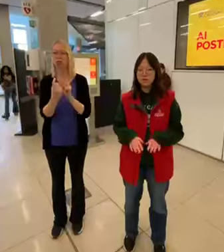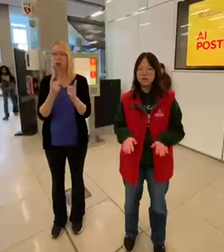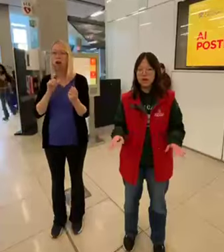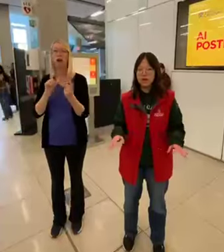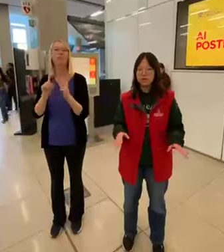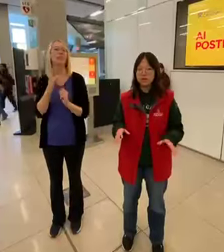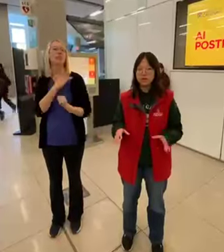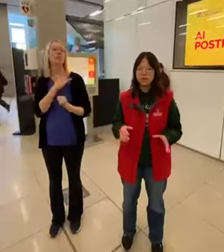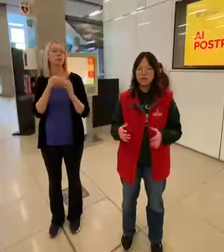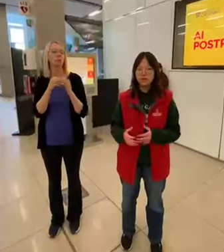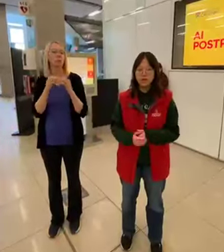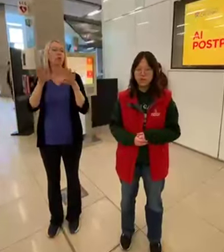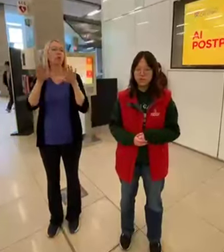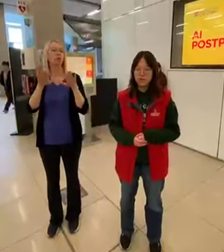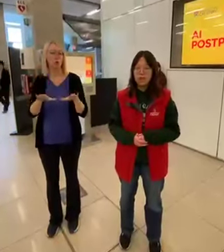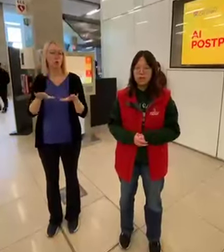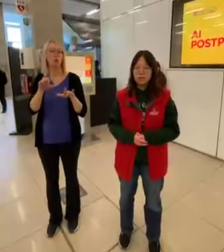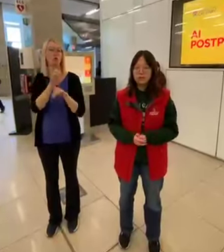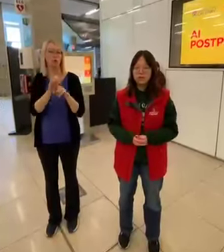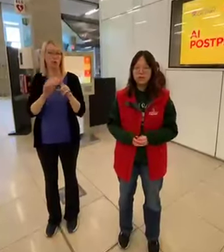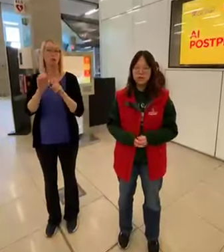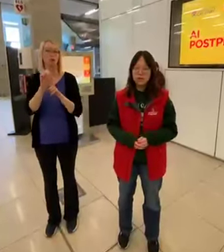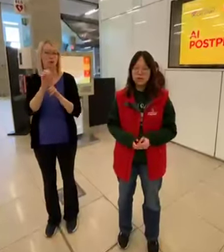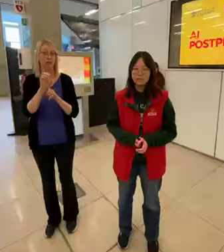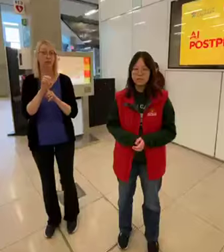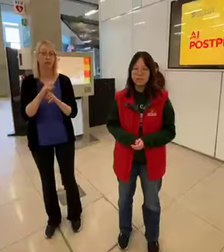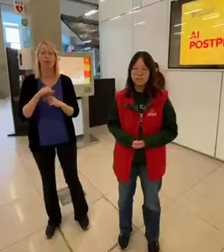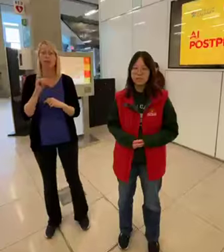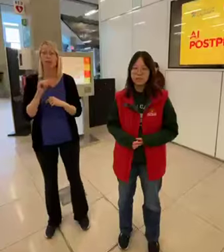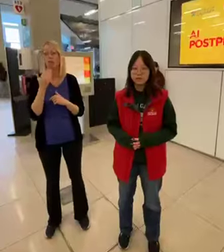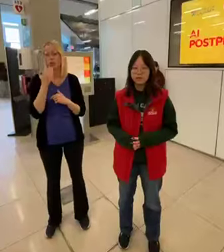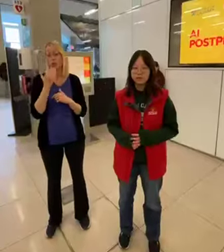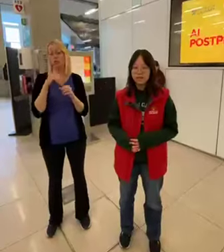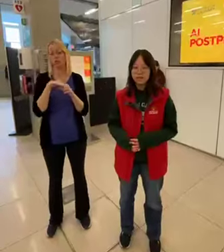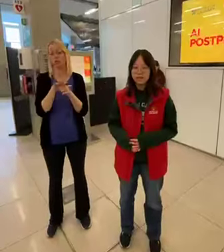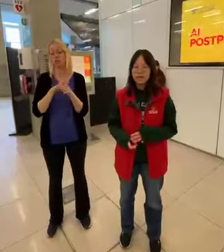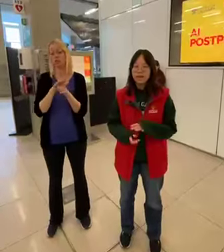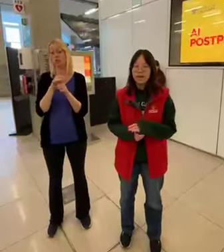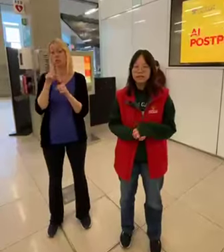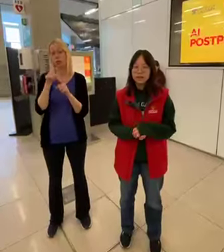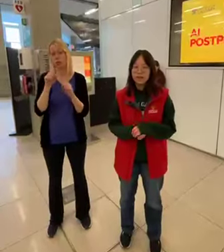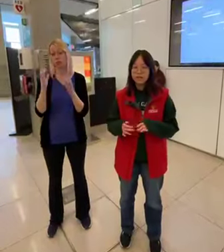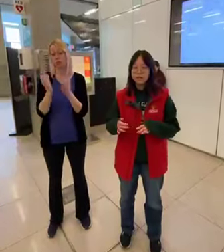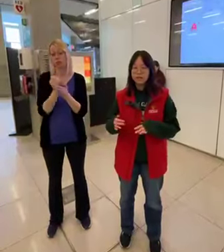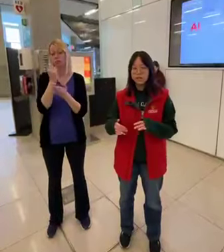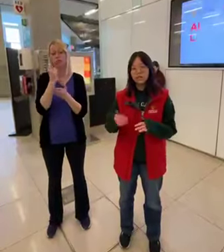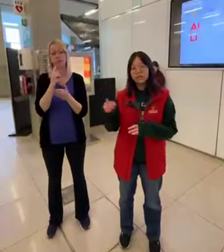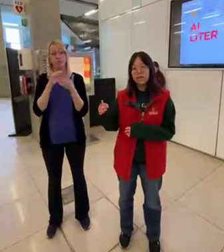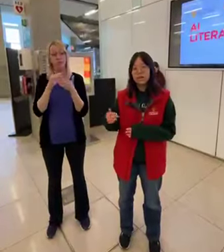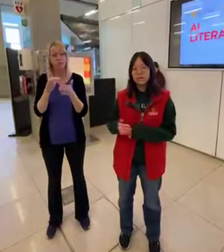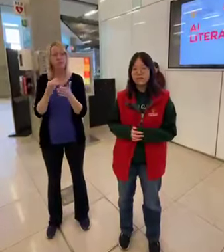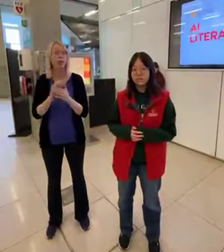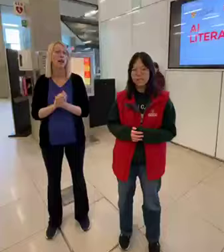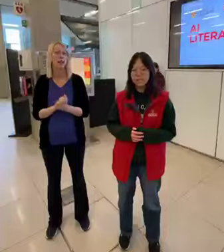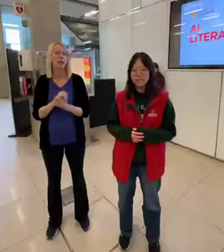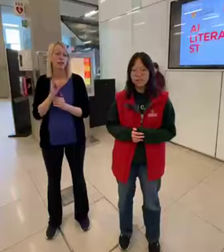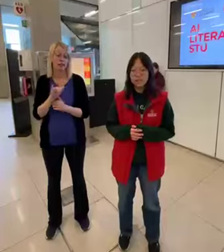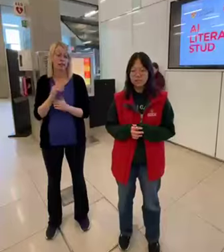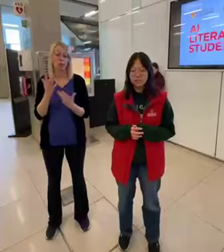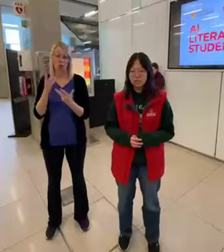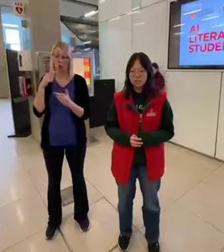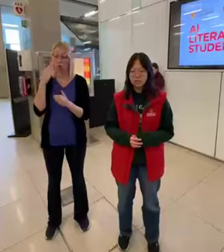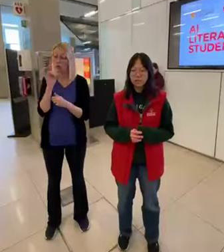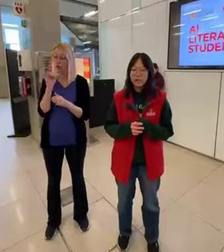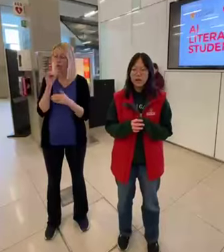generally calmer environment in terms of the vibe of it. So it's going to be a really great space that you're able to study in, and so that's kind of a general layout of how